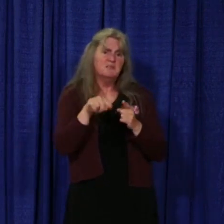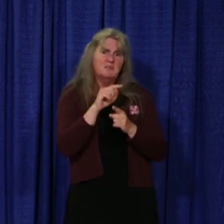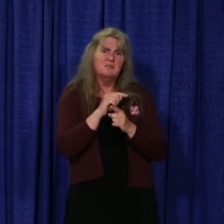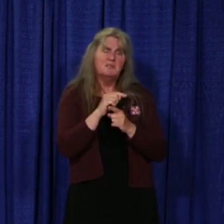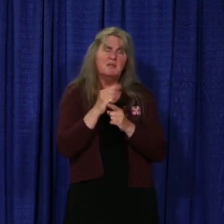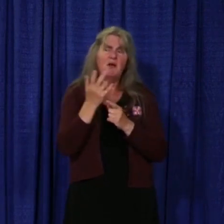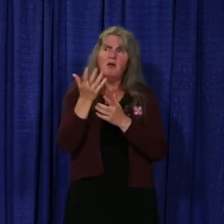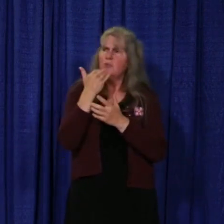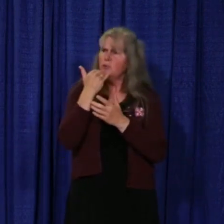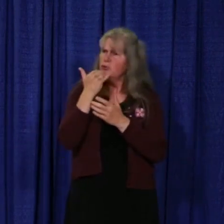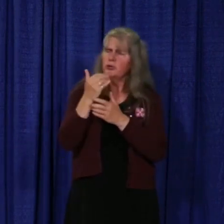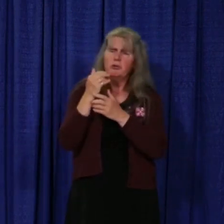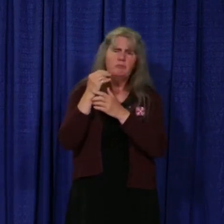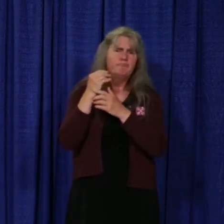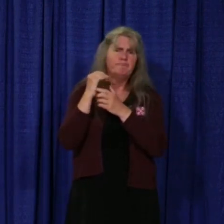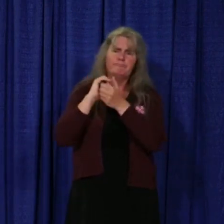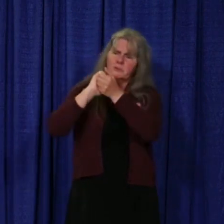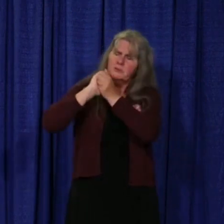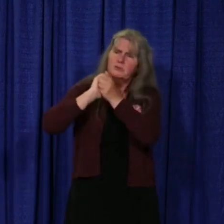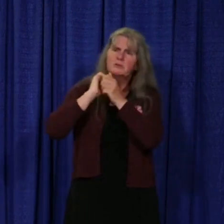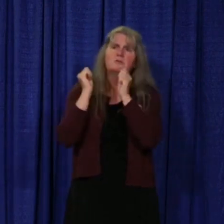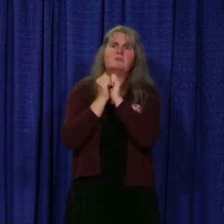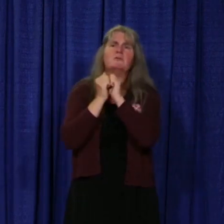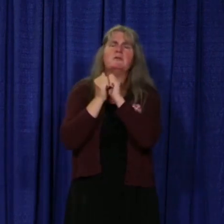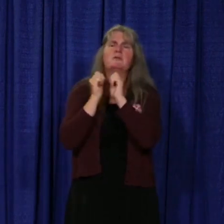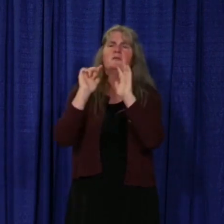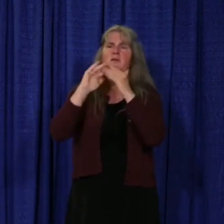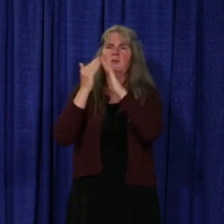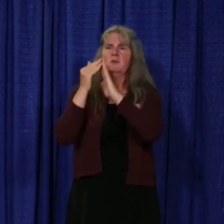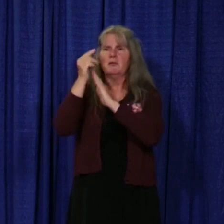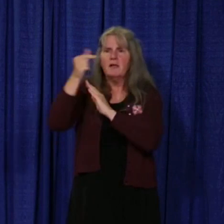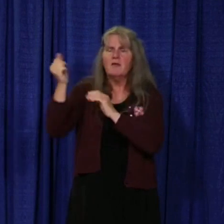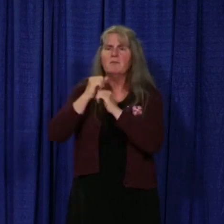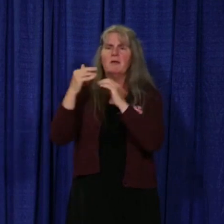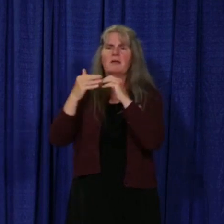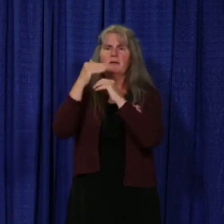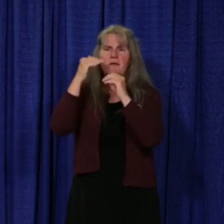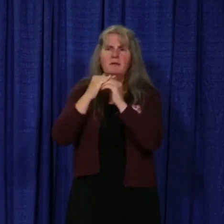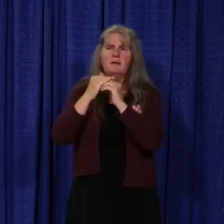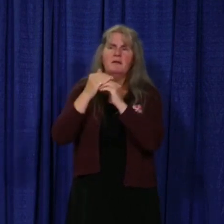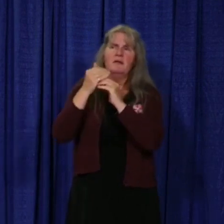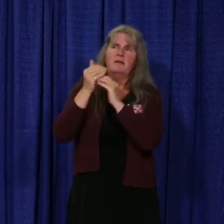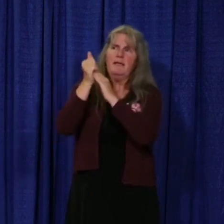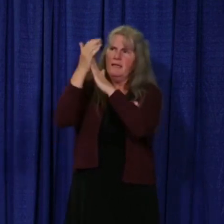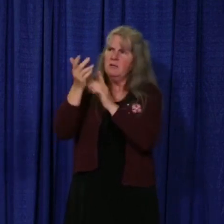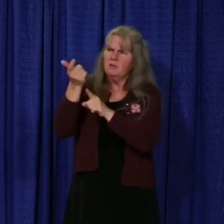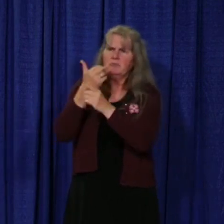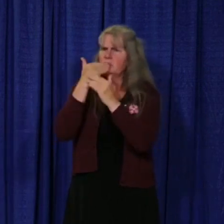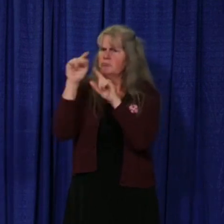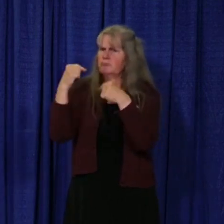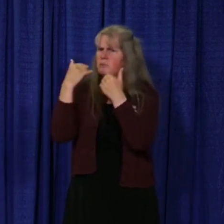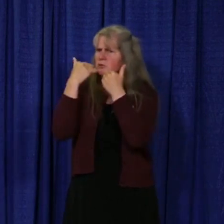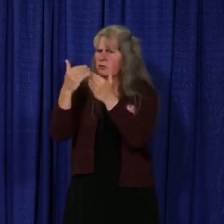First Nations governments and the municipalities as well. Thank you. Follow-up question, Jackie?